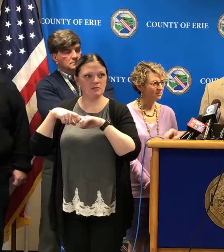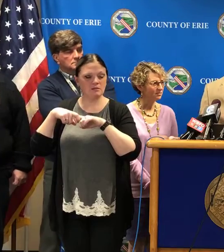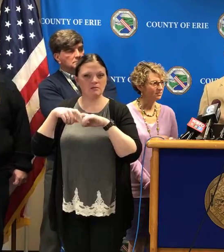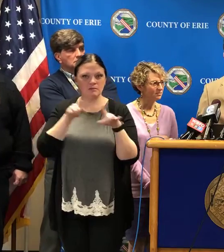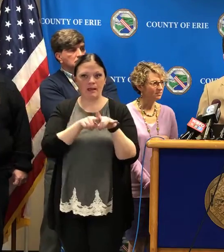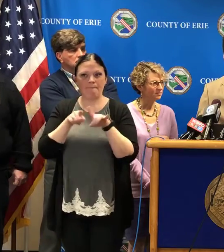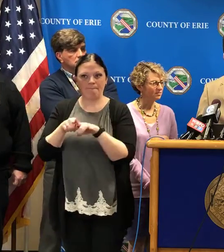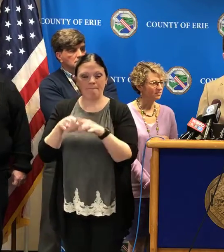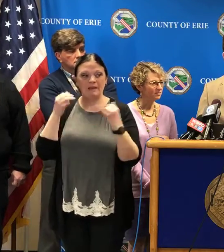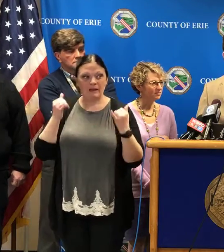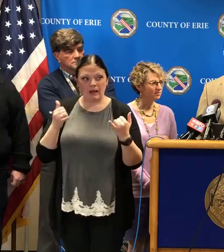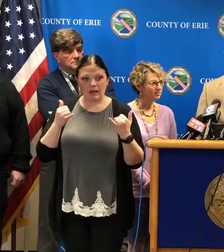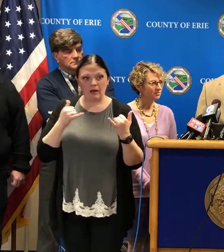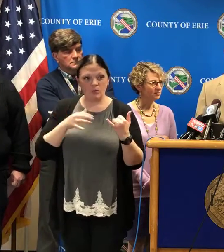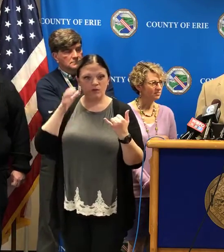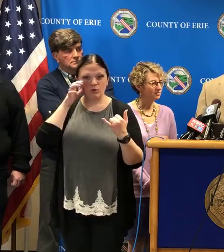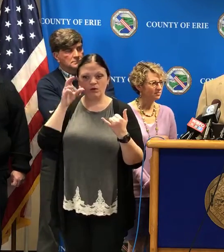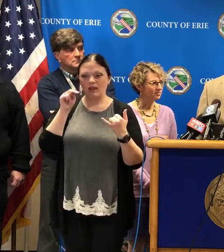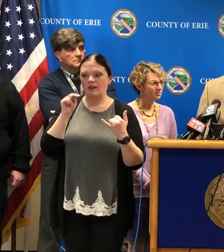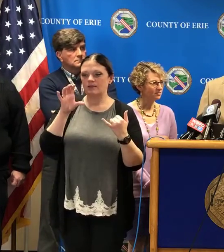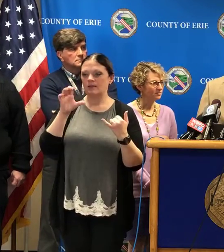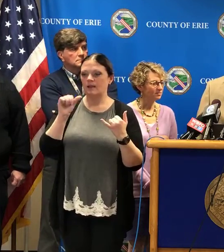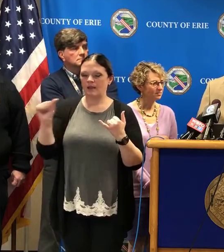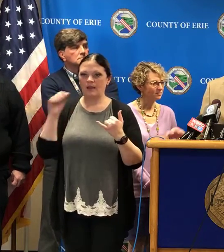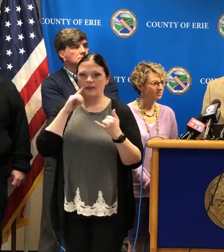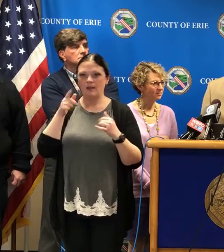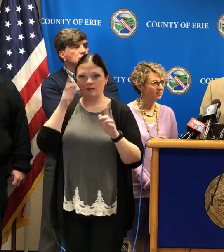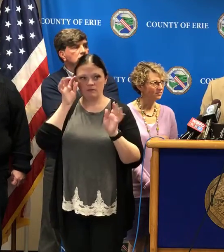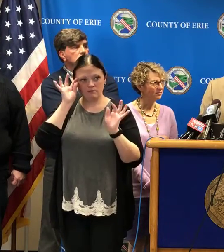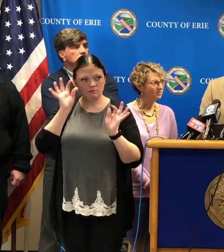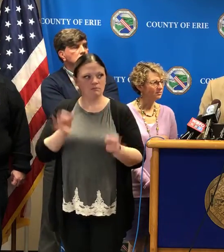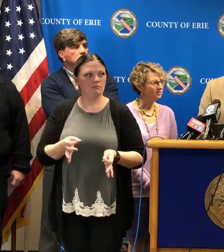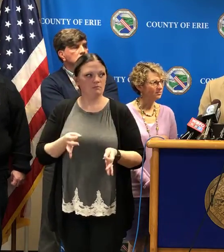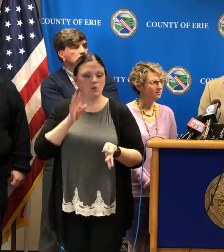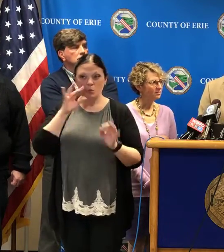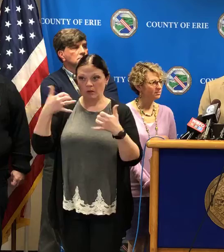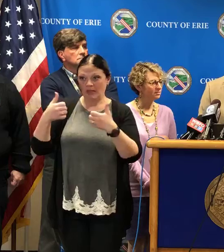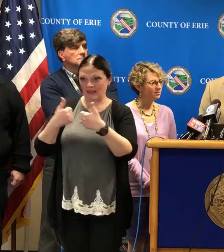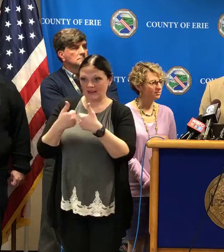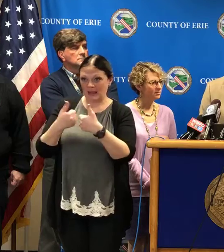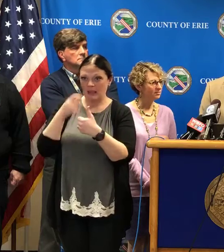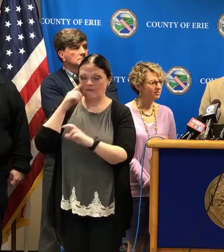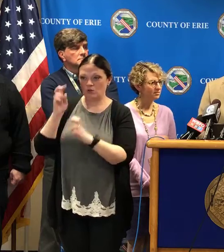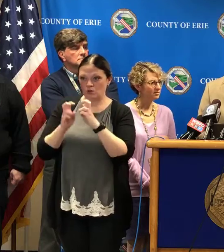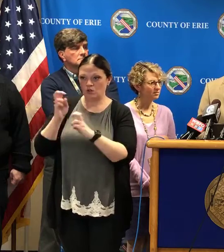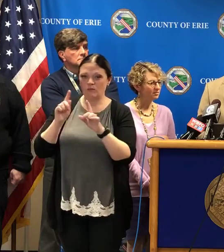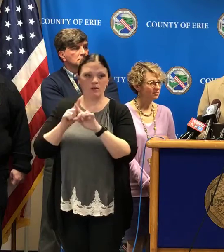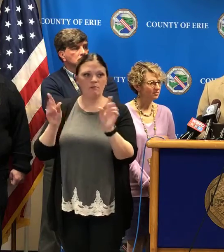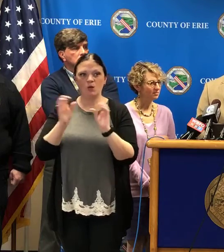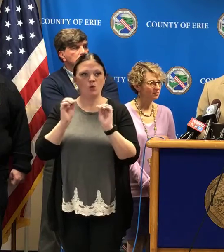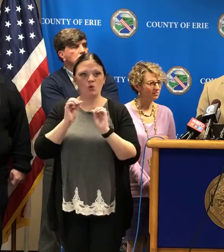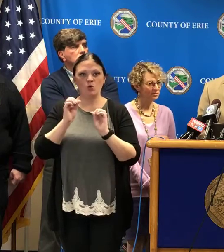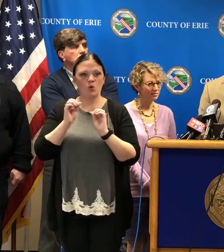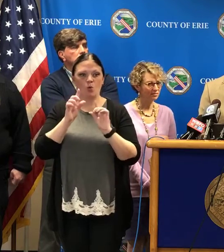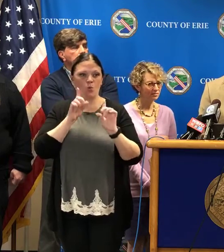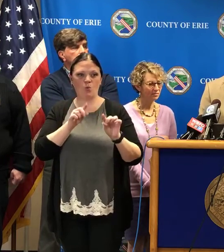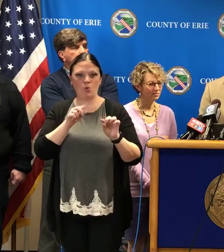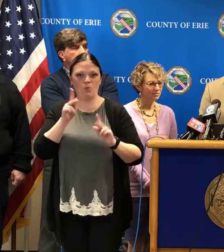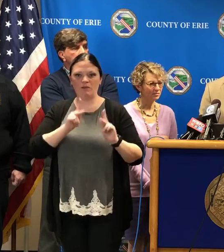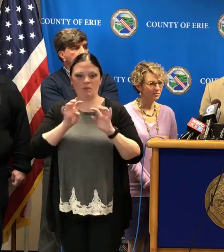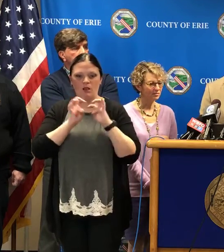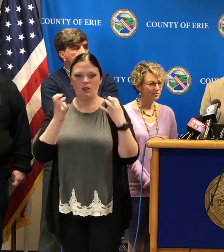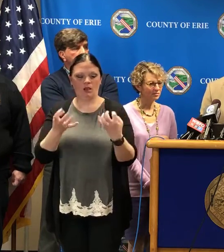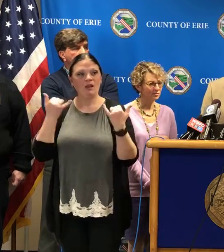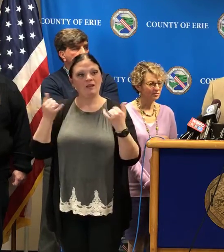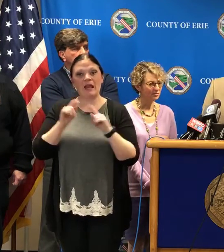ones, and we're hearing now the NCAA, of course, ruled that they will play the games for the tournaments, but no attendees, and now some